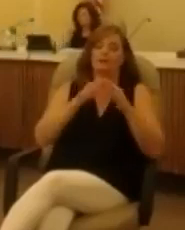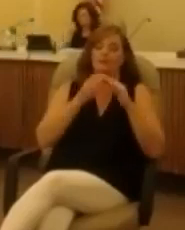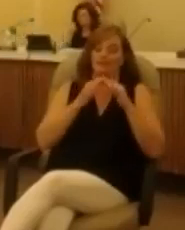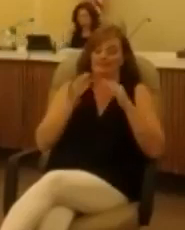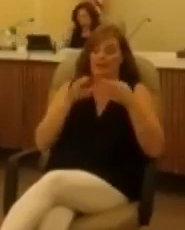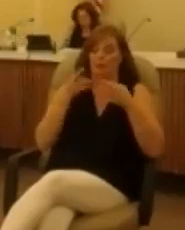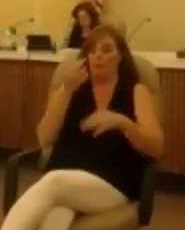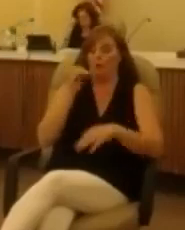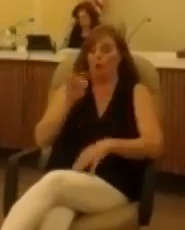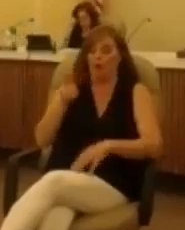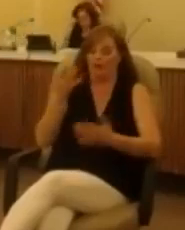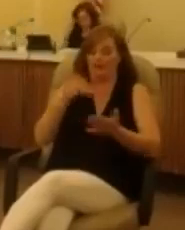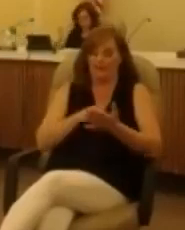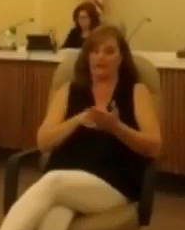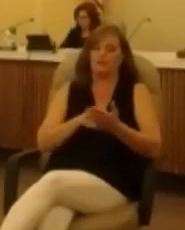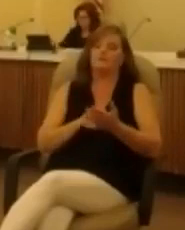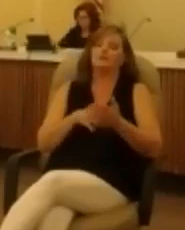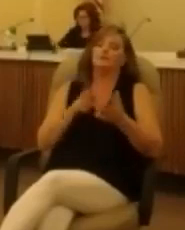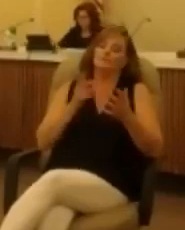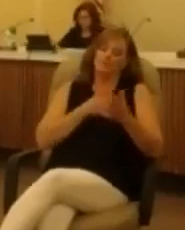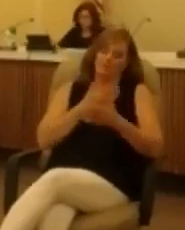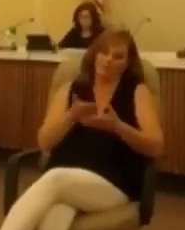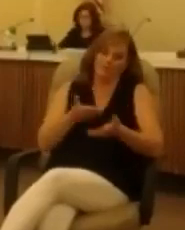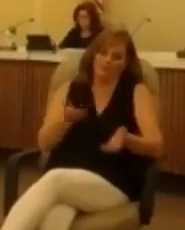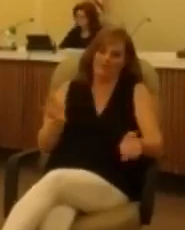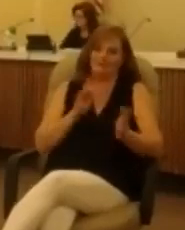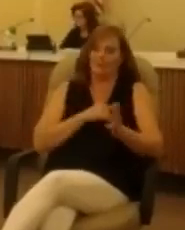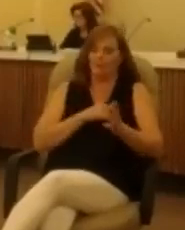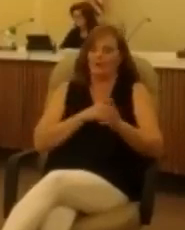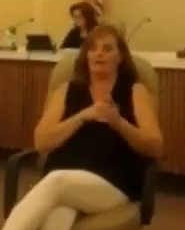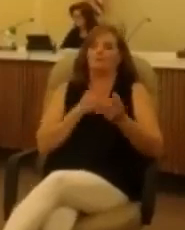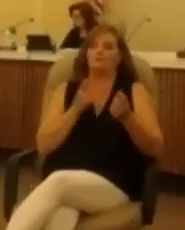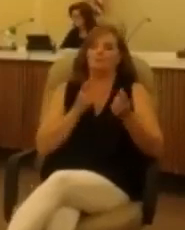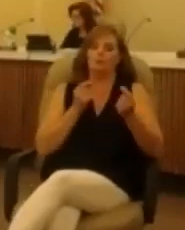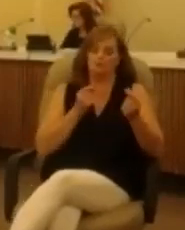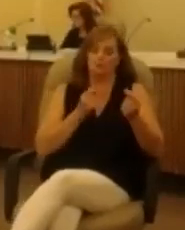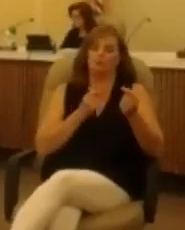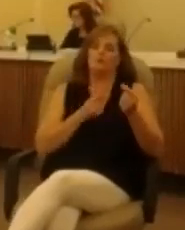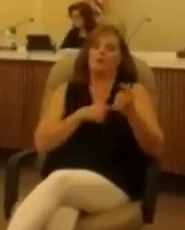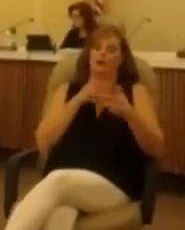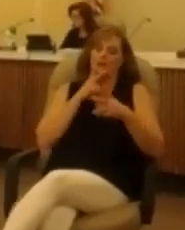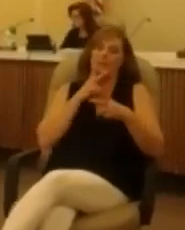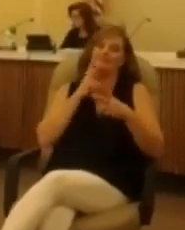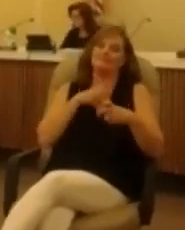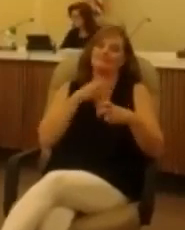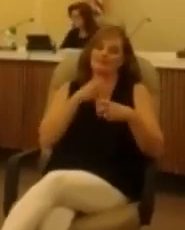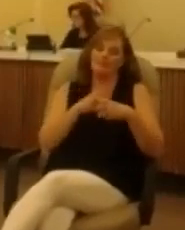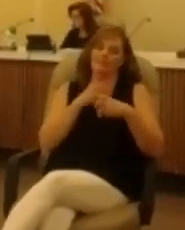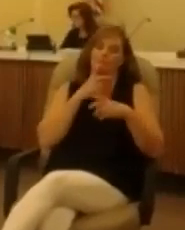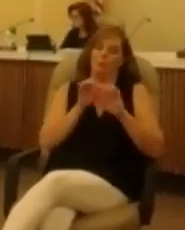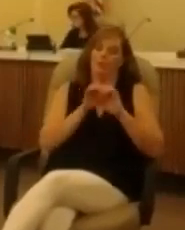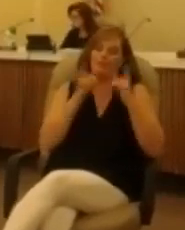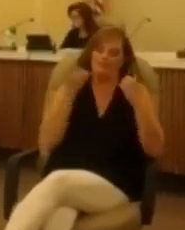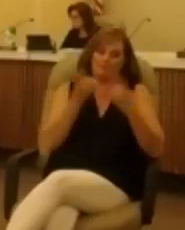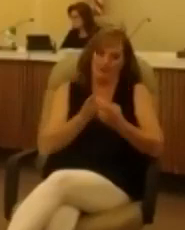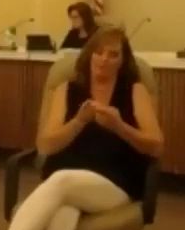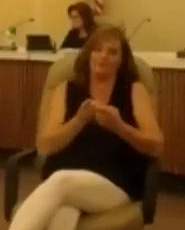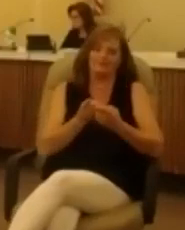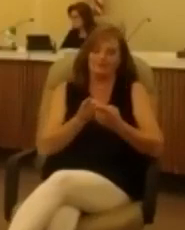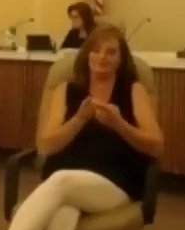procedures that we're going to have to undergo are going to make it difficult for the departments that,